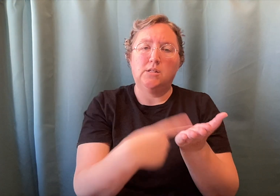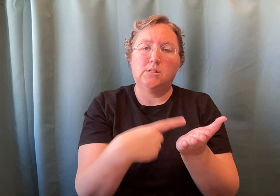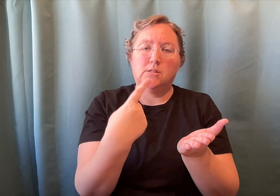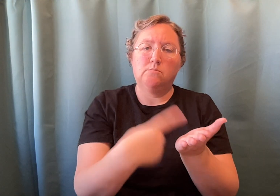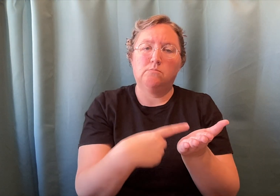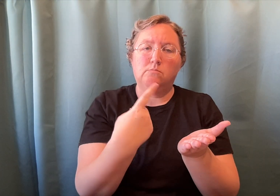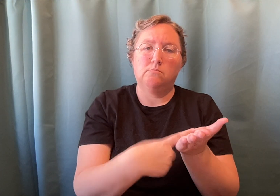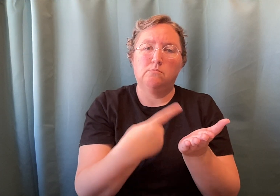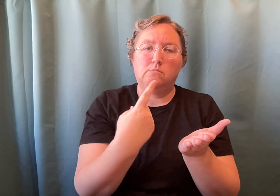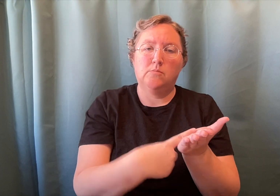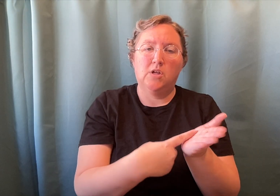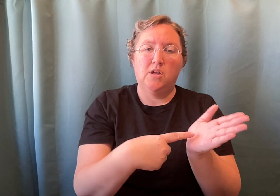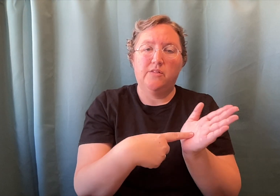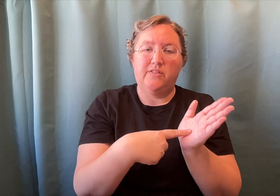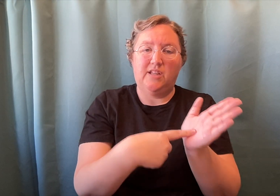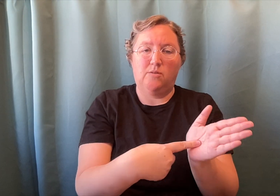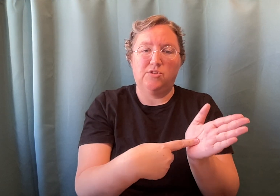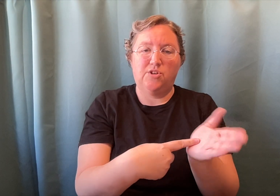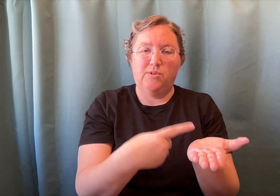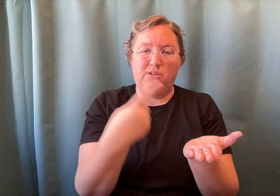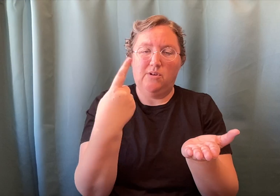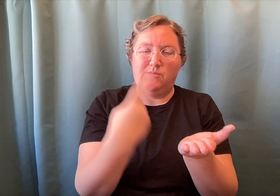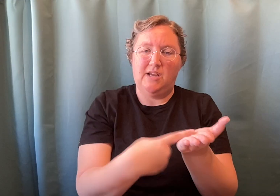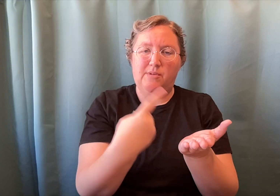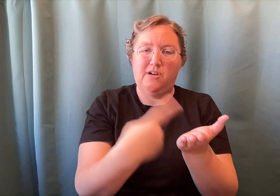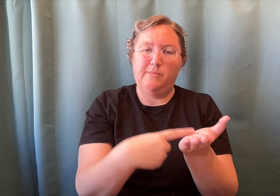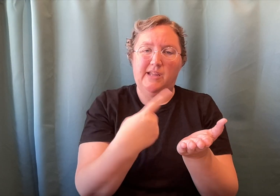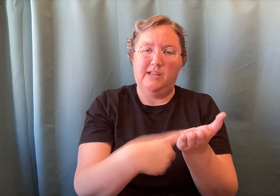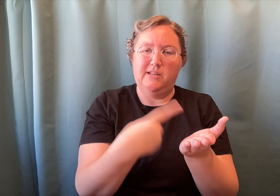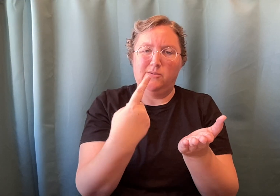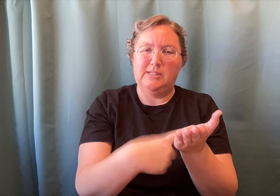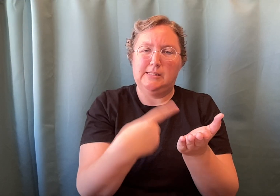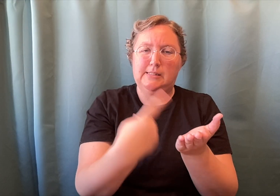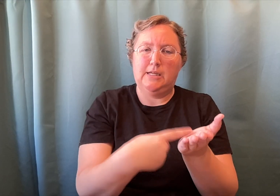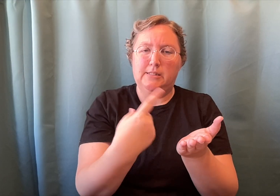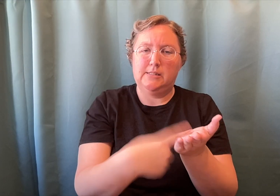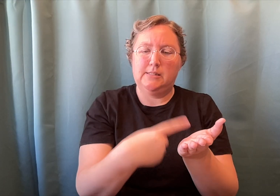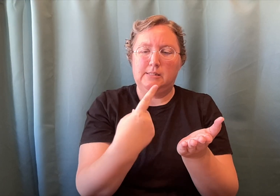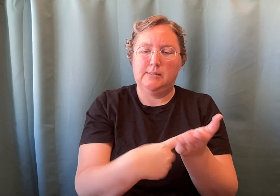Discuss. That thing I was showing you, I'm tapping it on my hand now. Discuss.